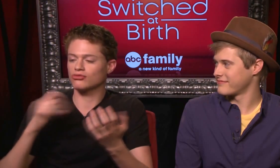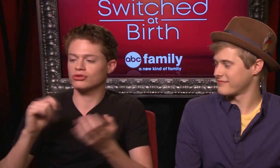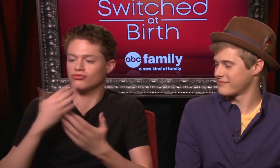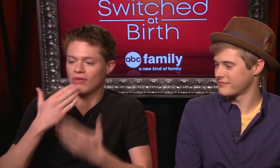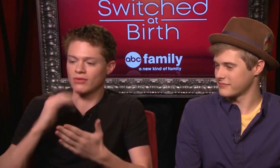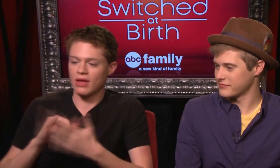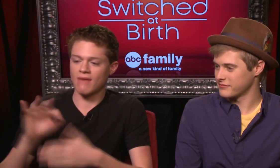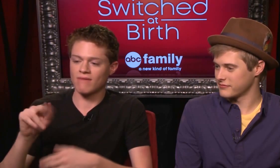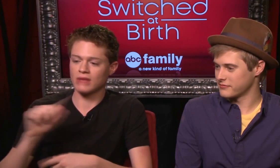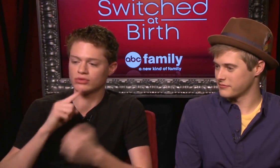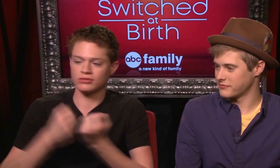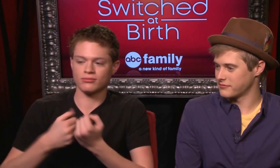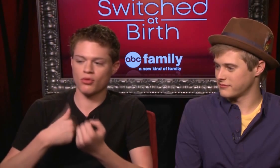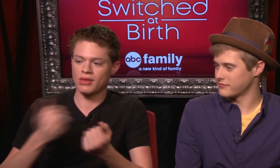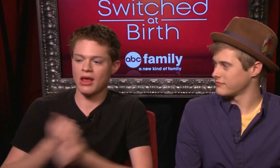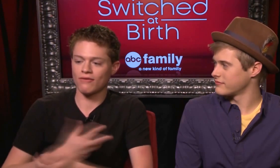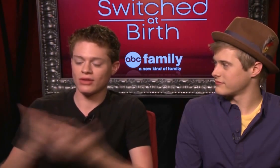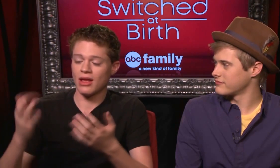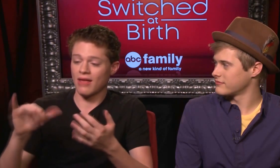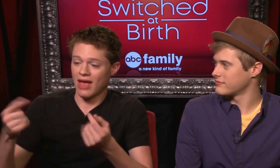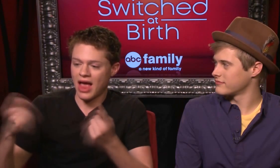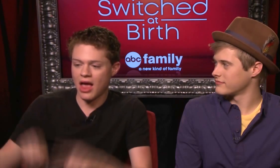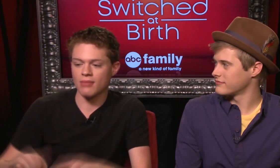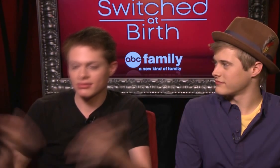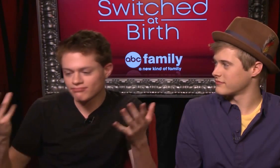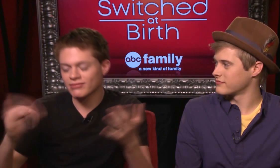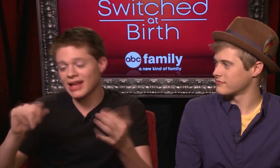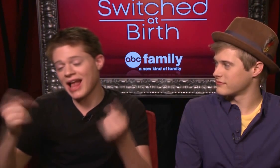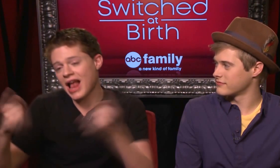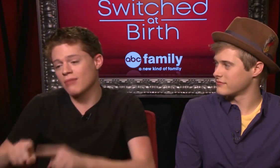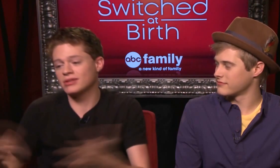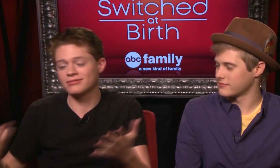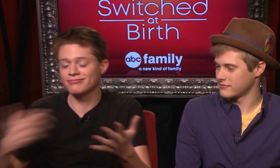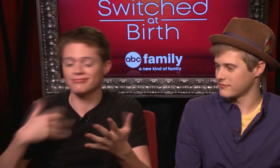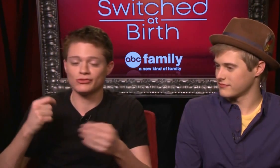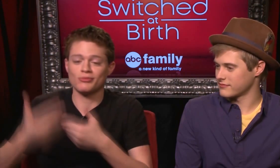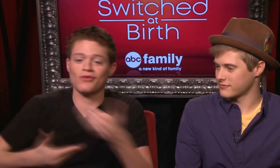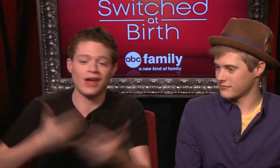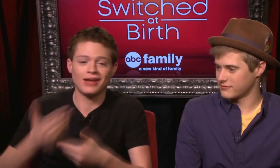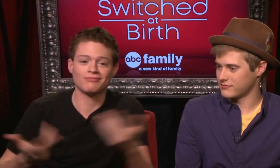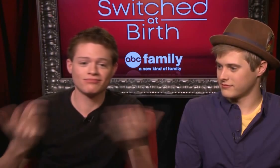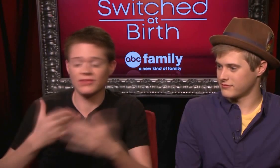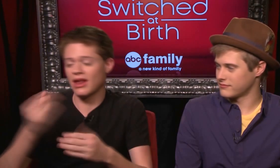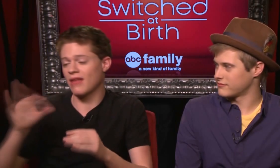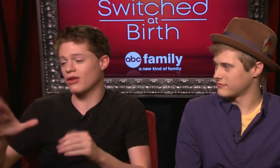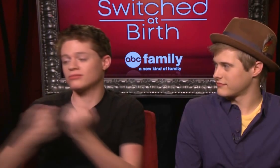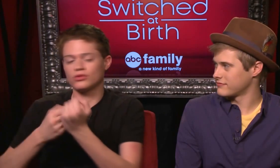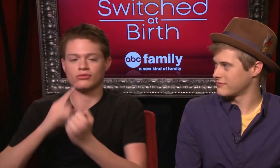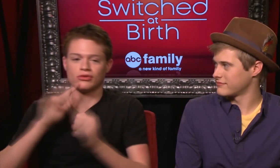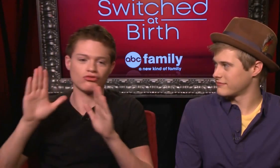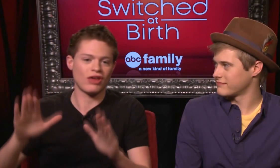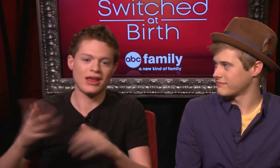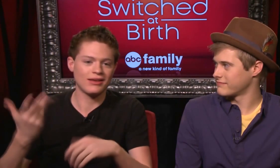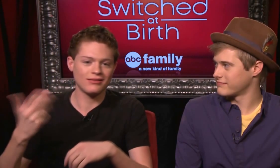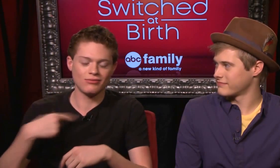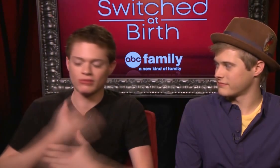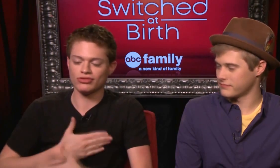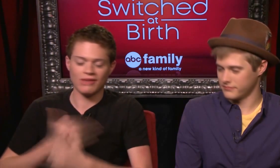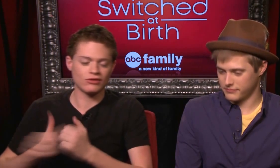the sense that it's coming back, I'm extremely grateful that the fans are loving Emmett, and since that happened, it's happened. But their support has been